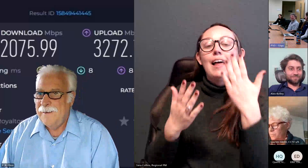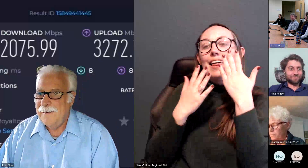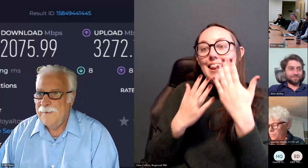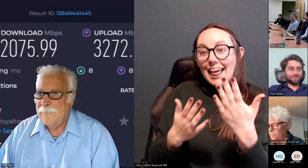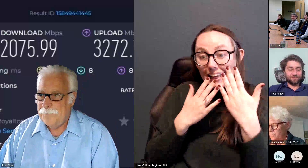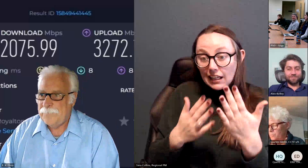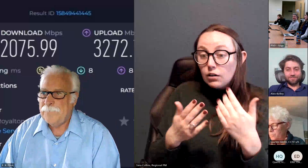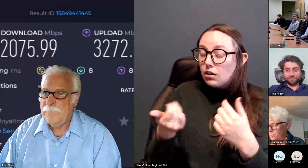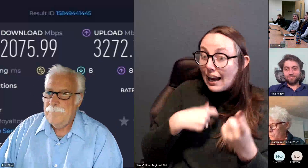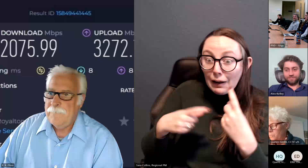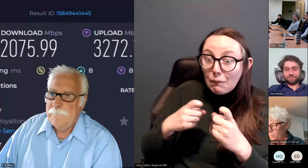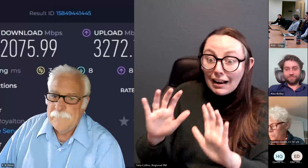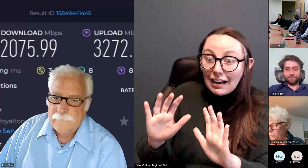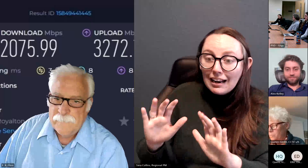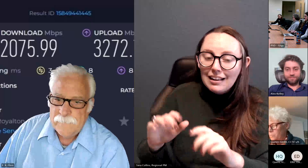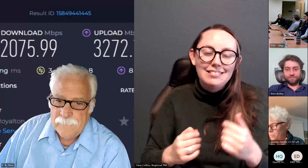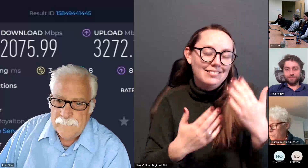input.